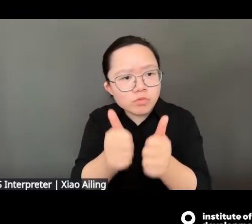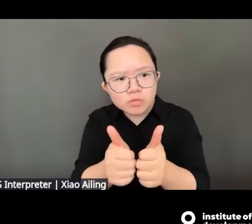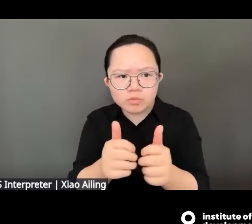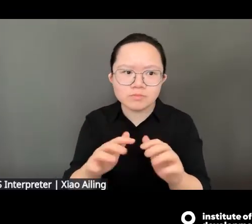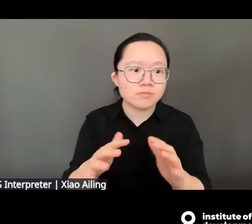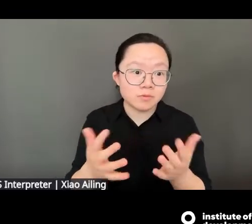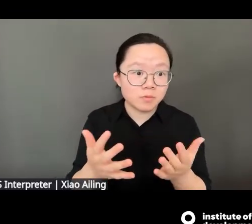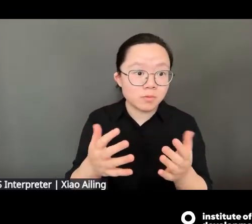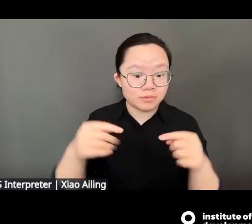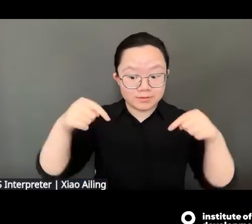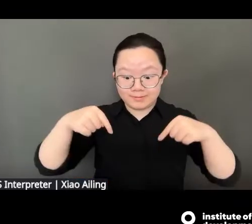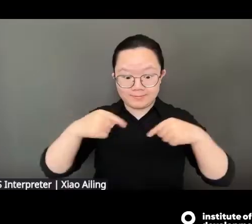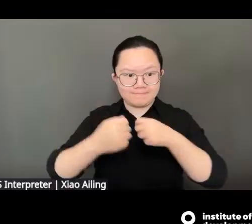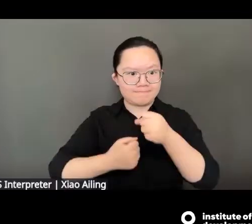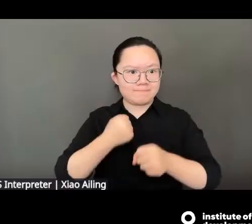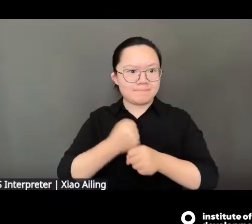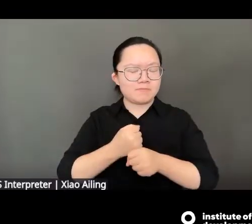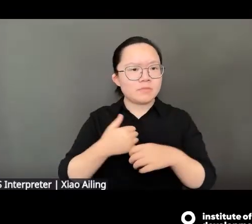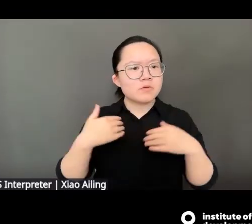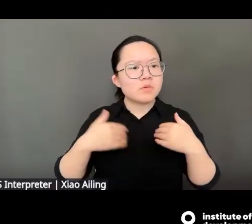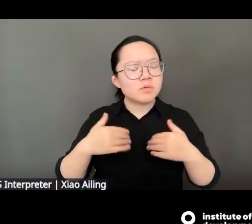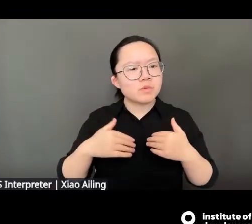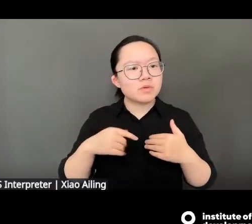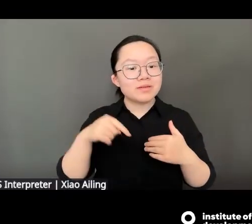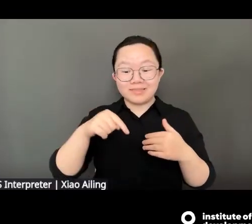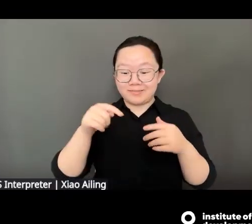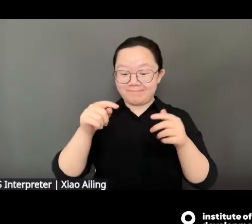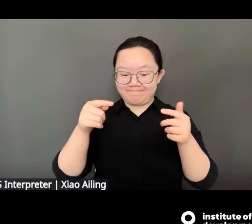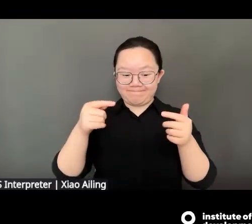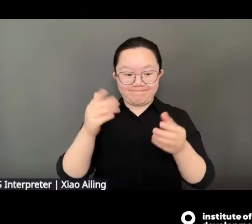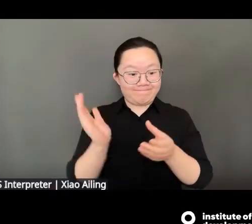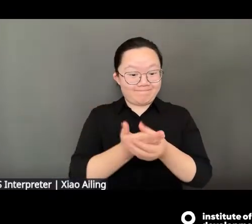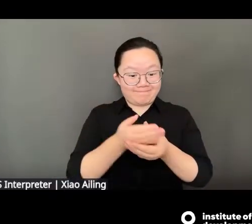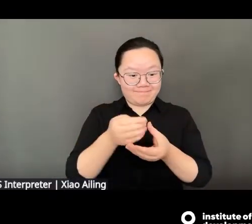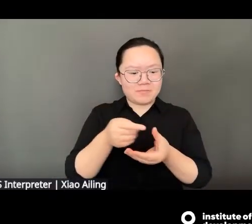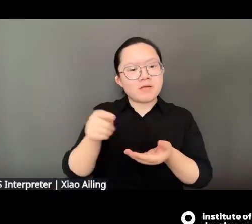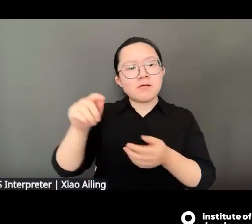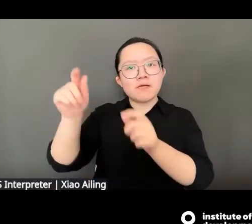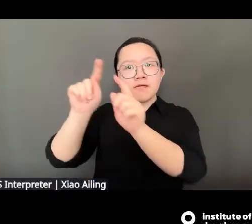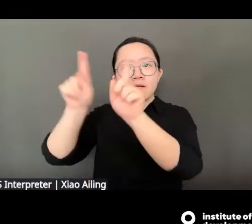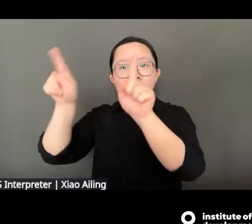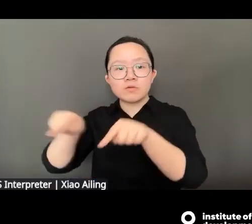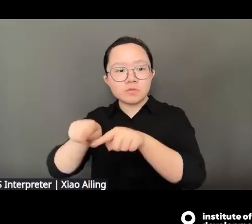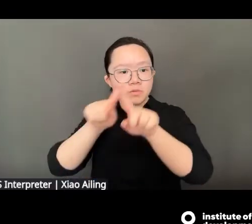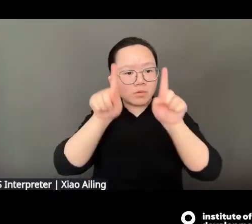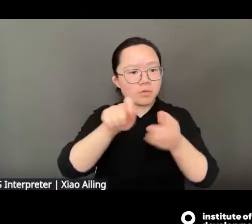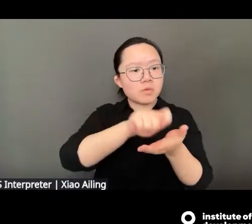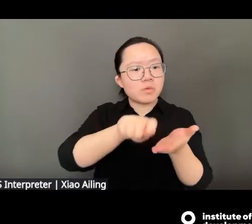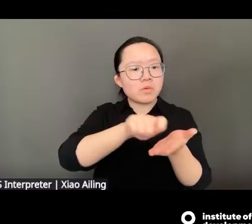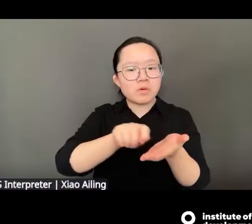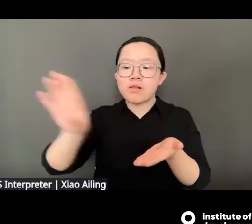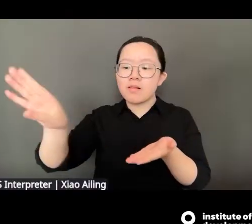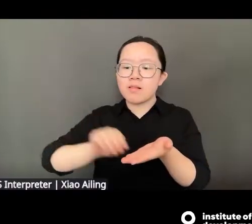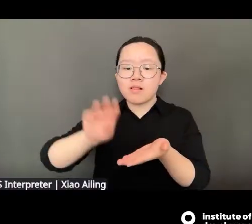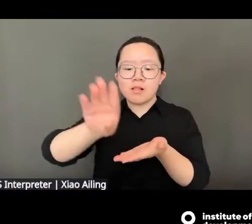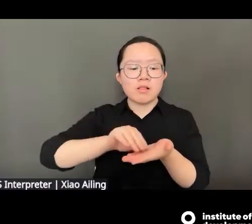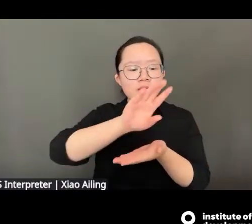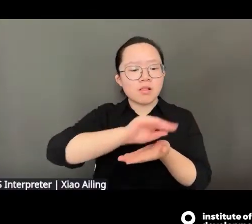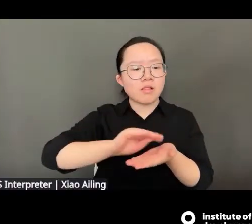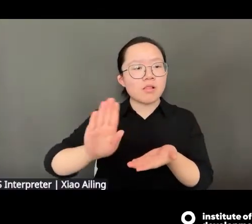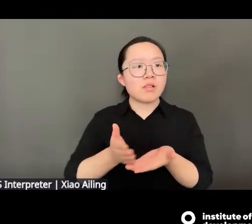year. It's therefore more than just a collection of articles. It represents the depth of learning, evidence and